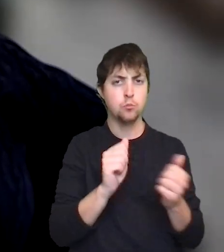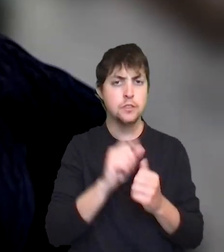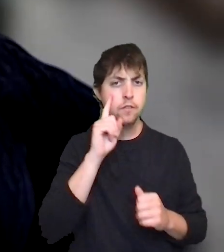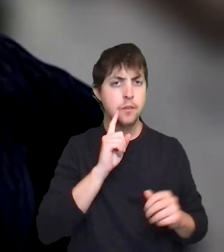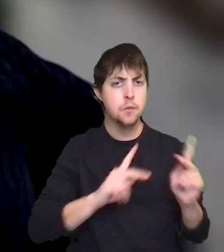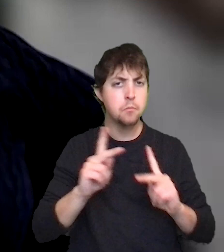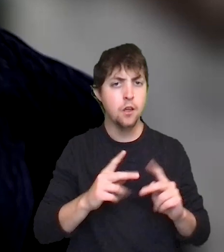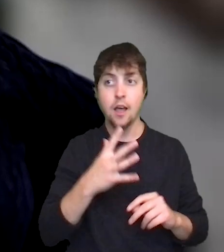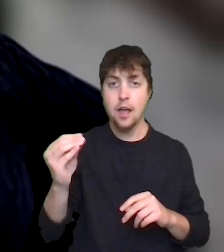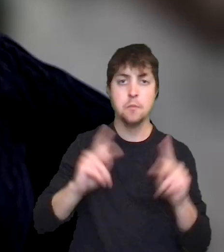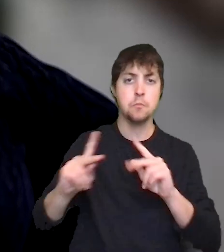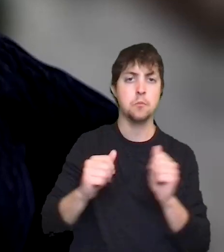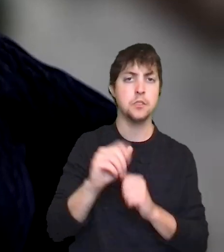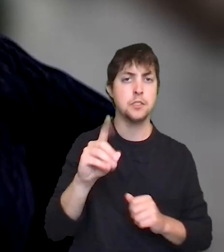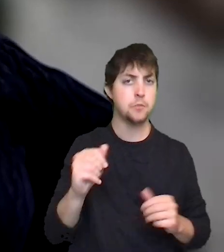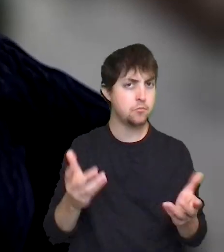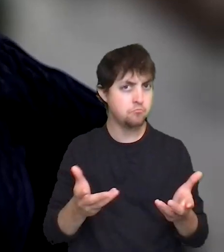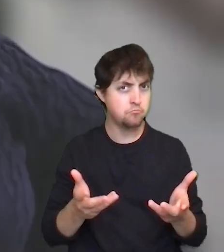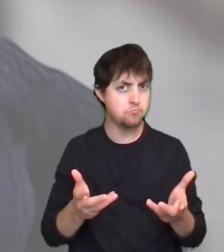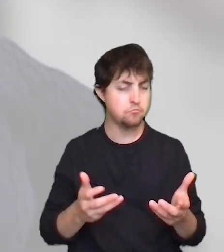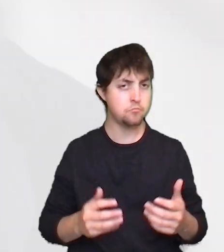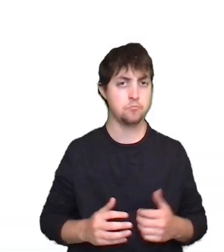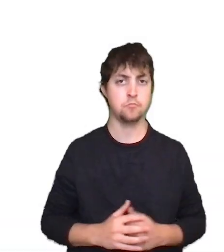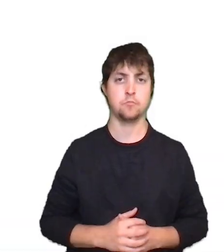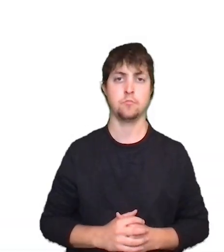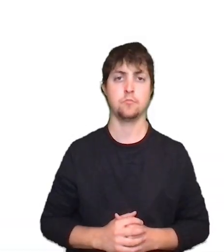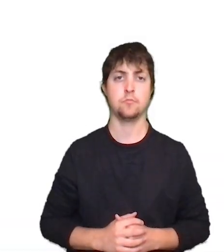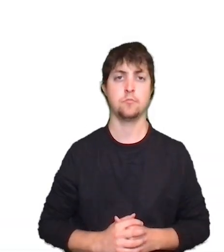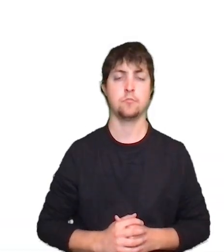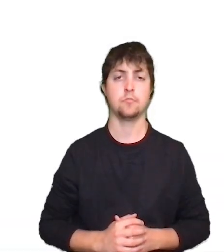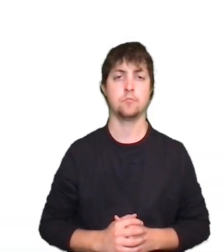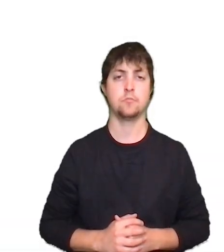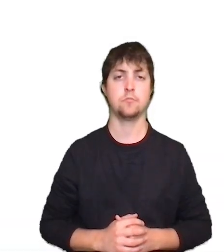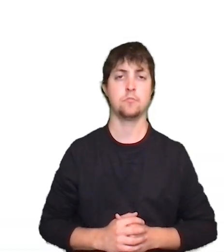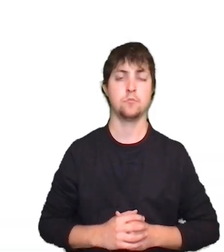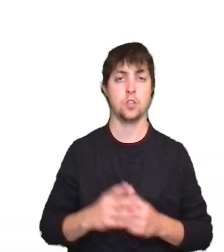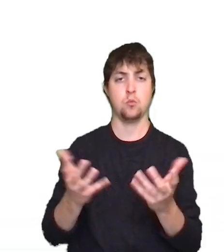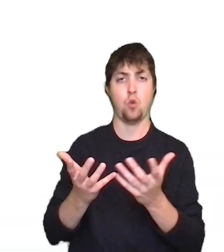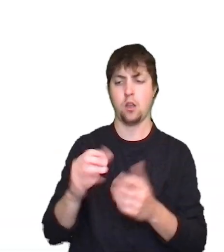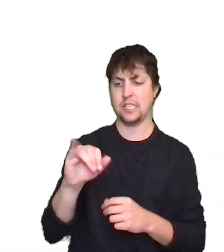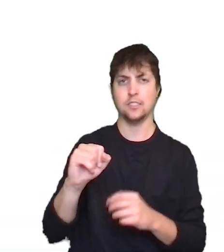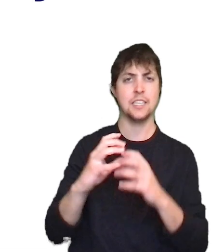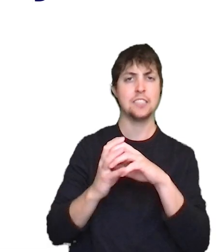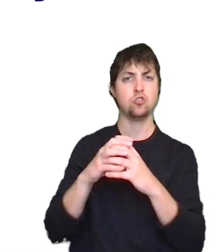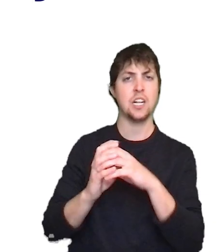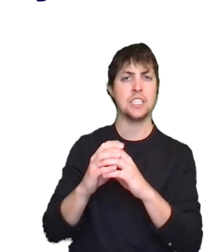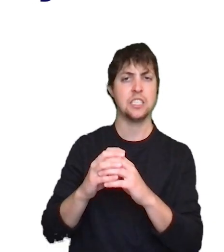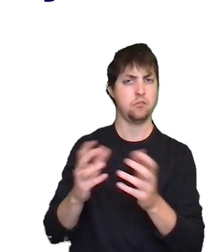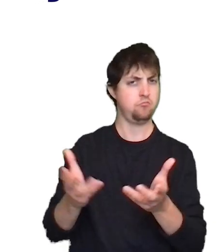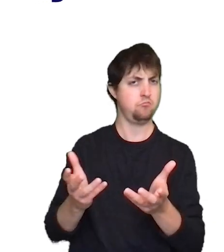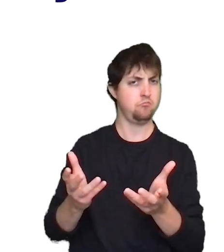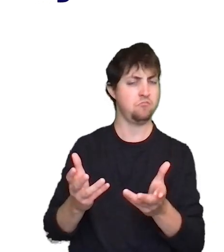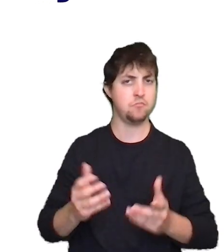deaf people and people with disabilities? On a white screen, dark blue letters appear, one by one, forming the text, "What